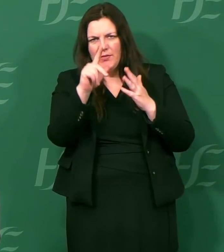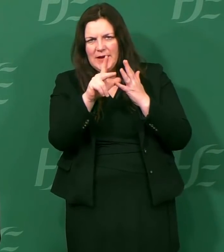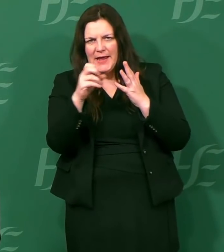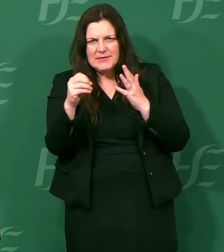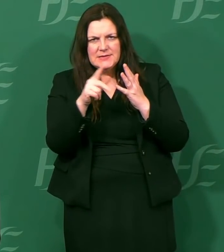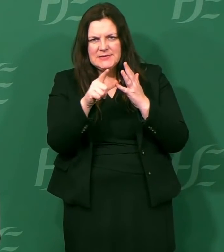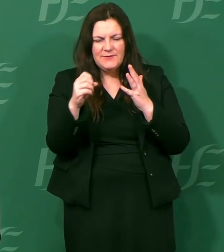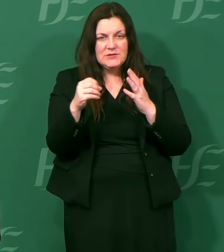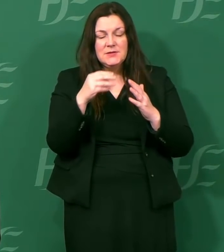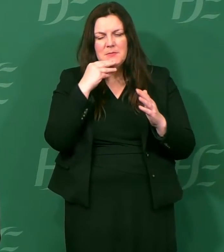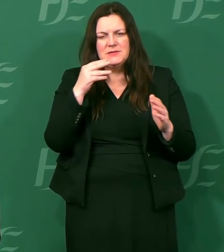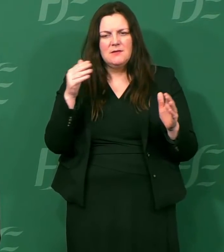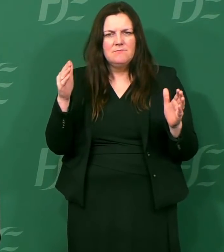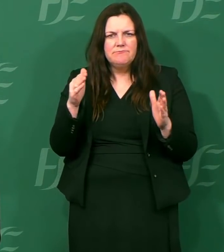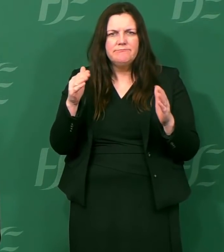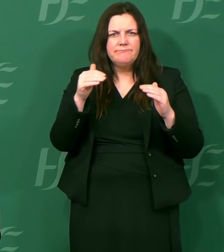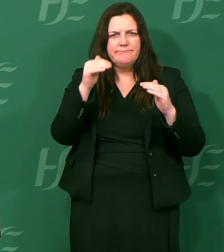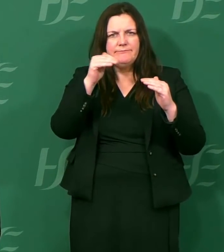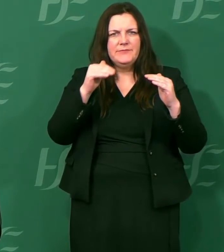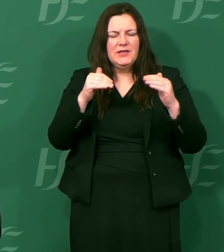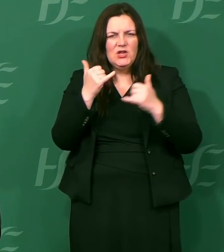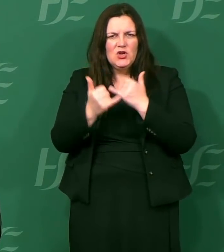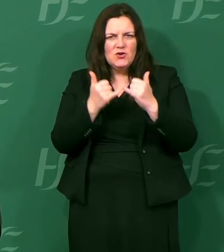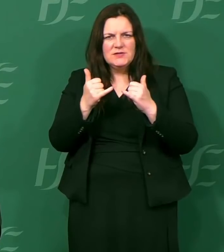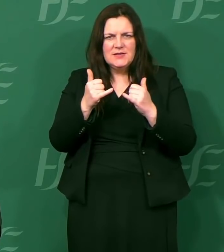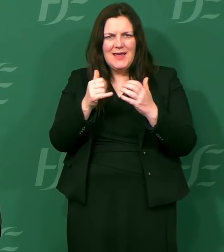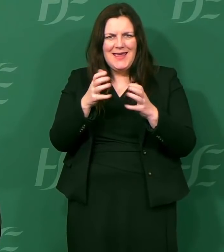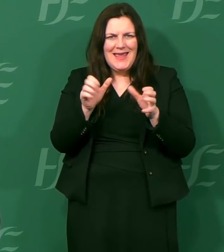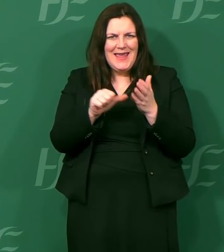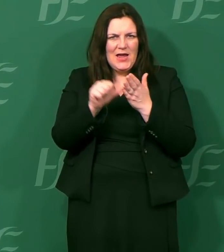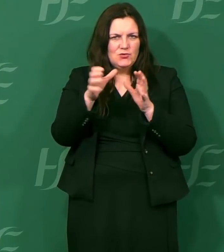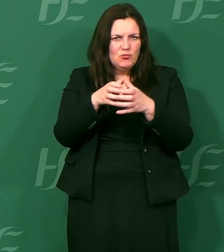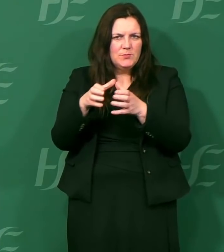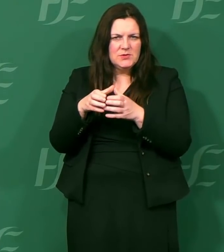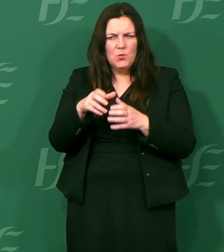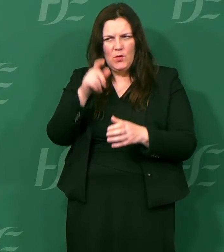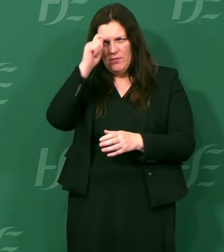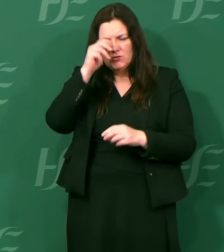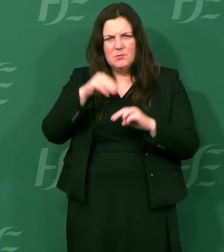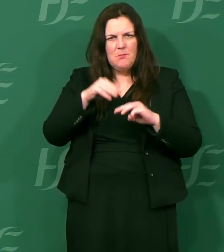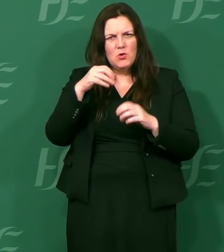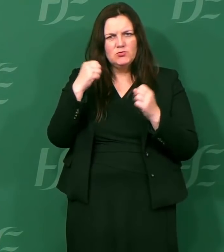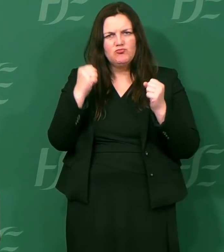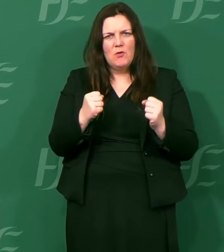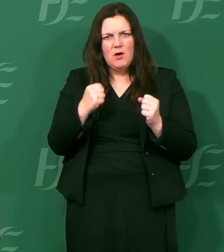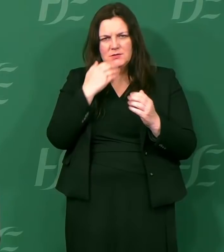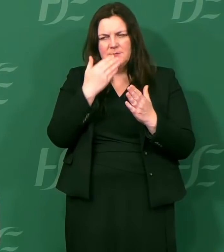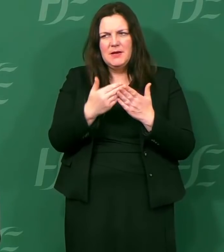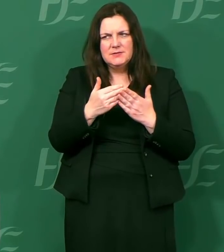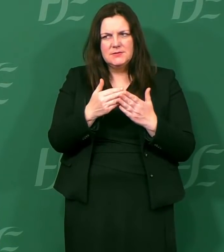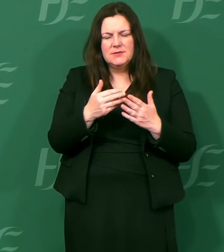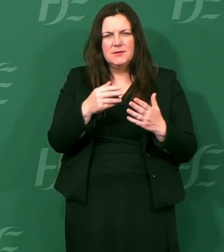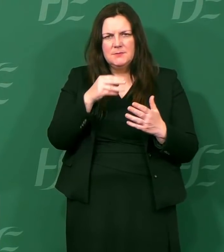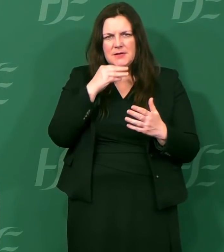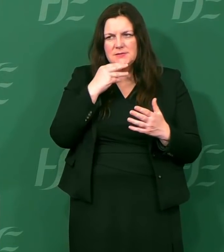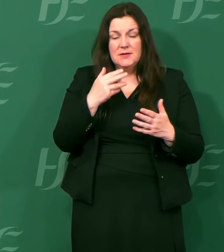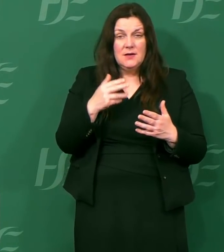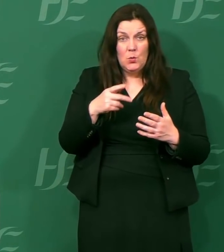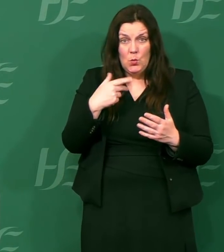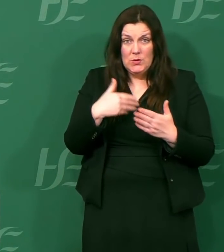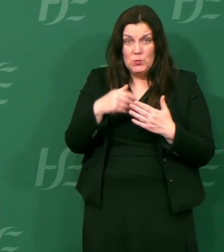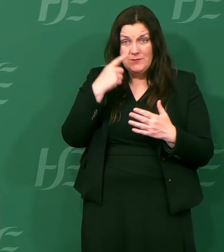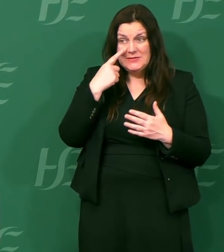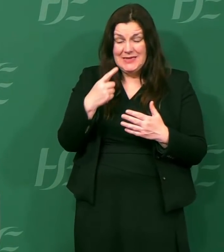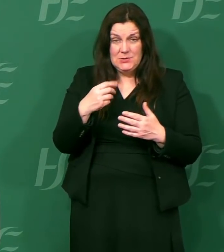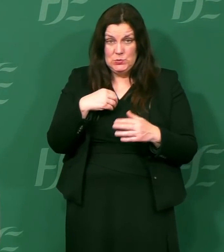move down through the ages, we've always been confident we'll see a strong demand push factor coming forward. And that's exactly what we've